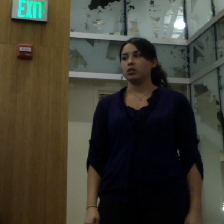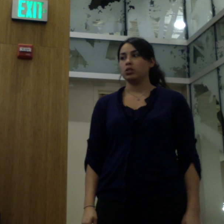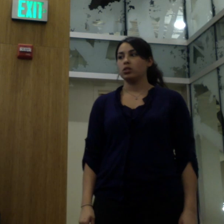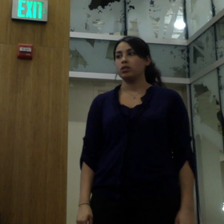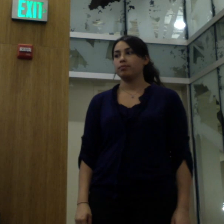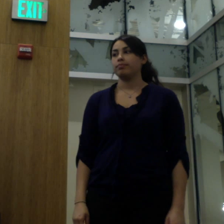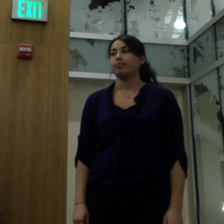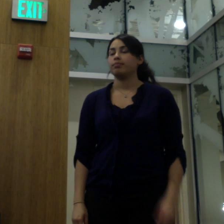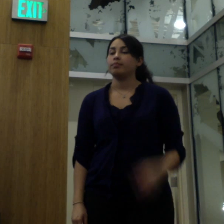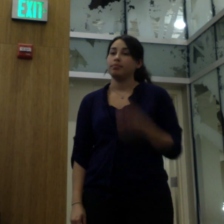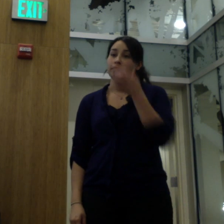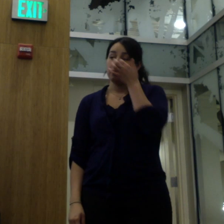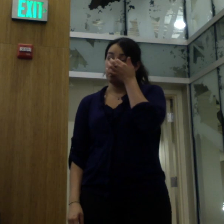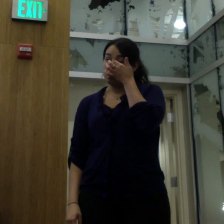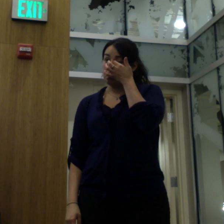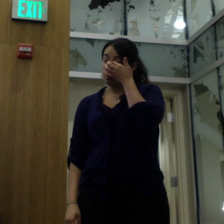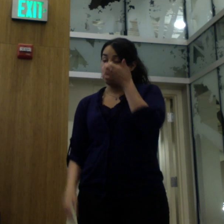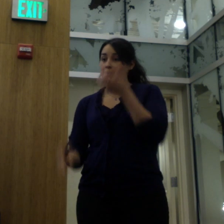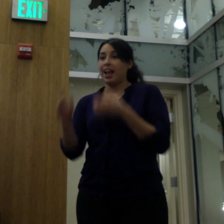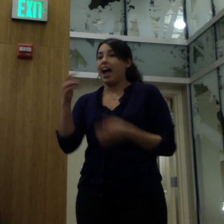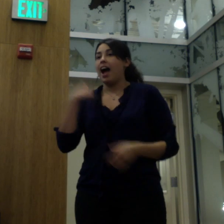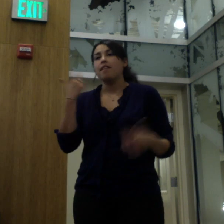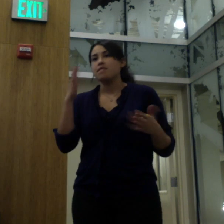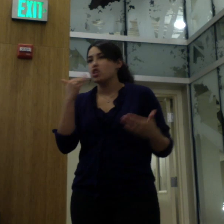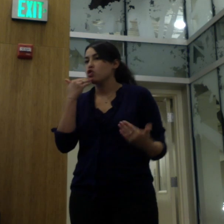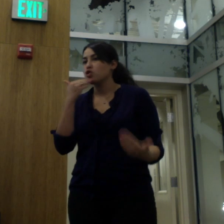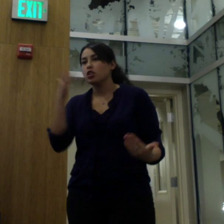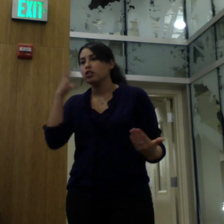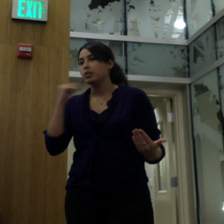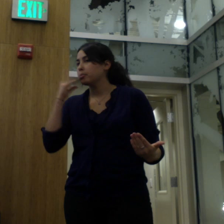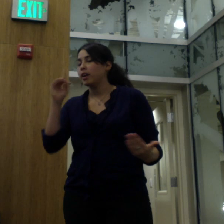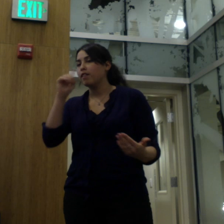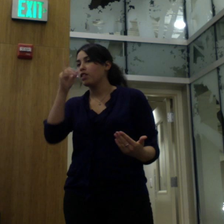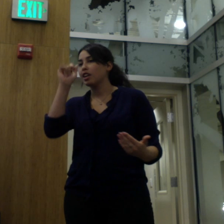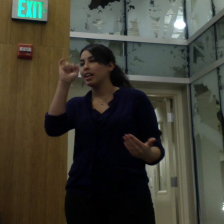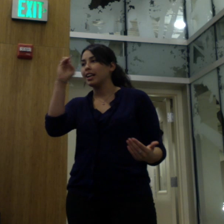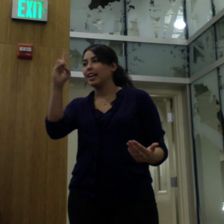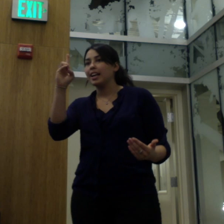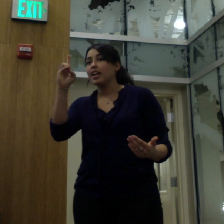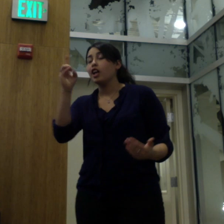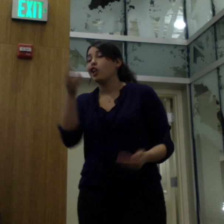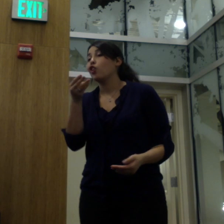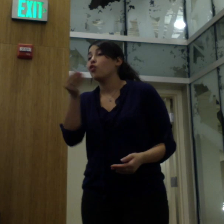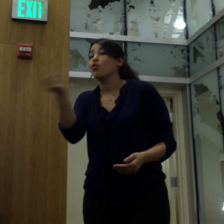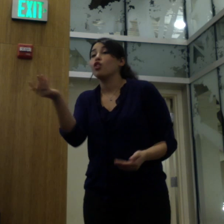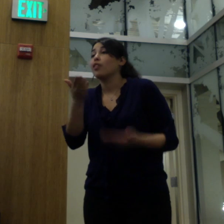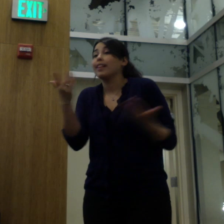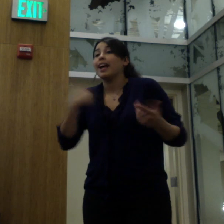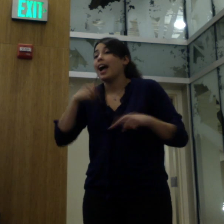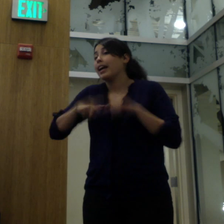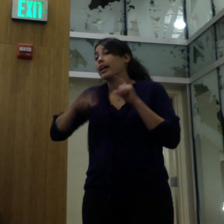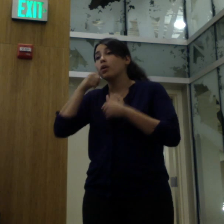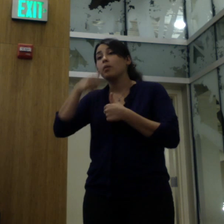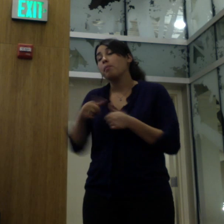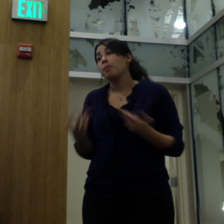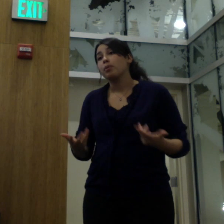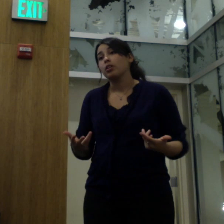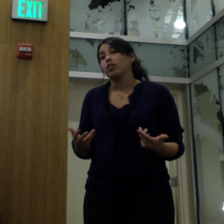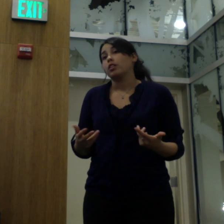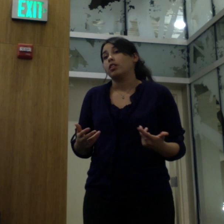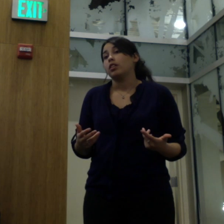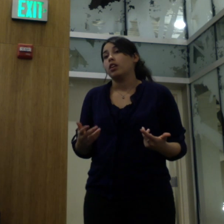Even though I'm pretty good at first aid, there's still things that I can't remember, or